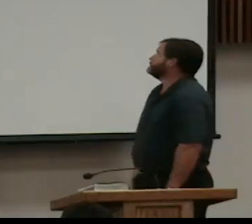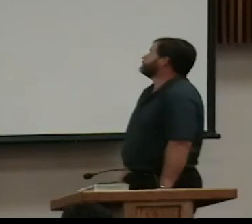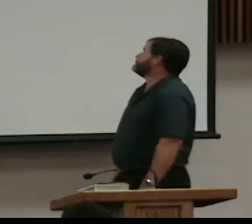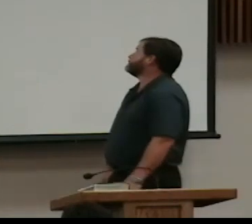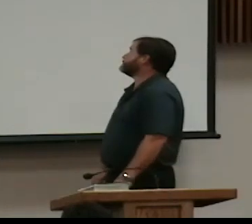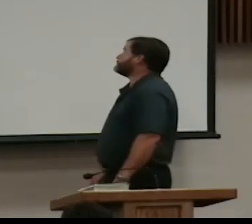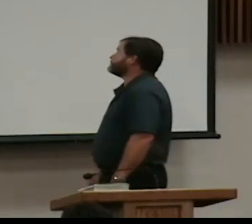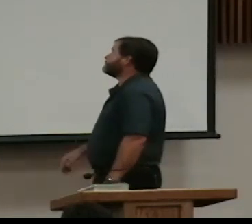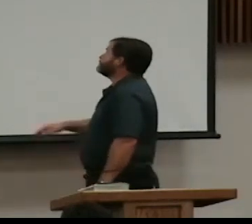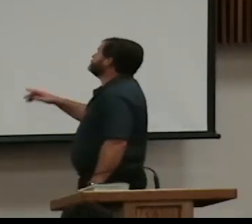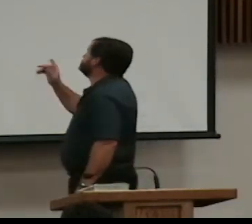do it.